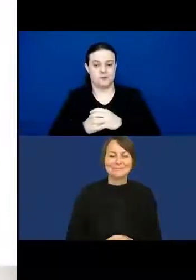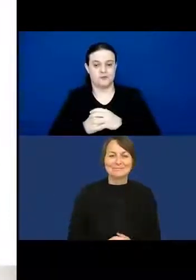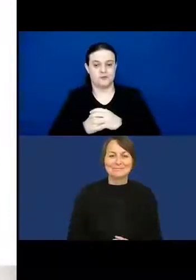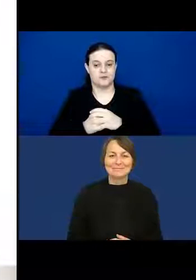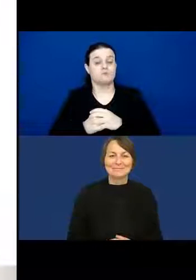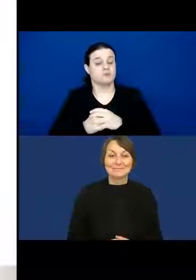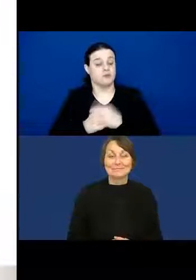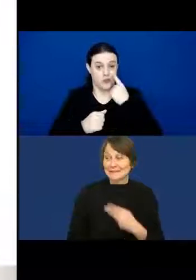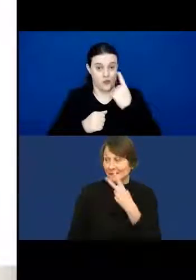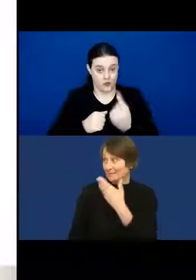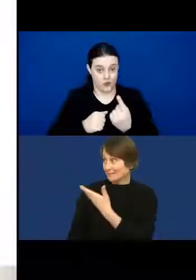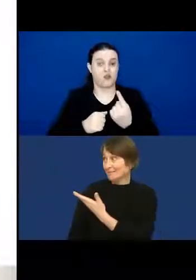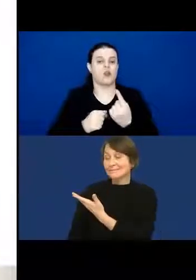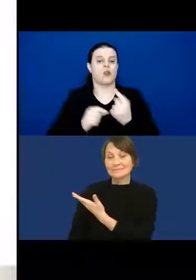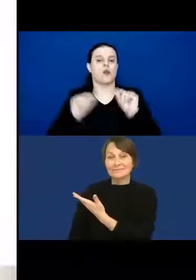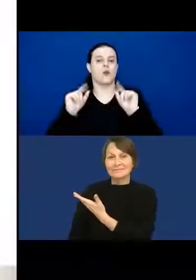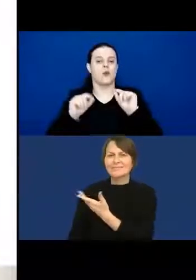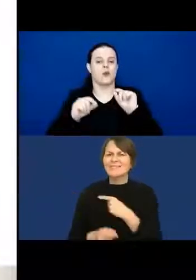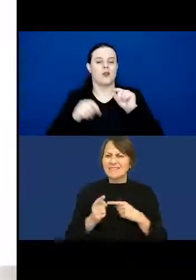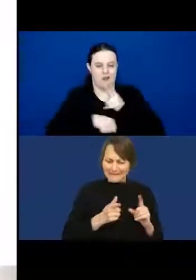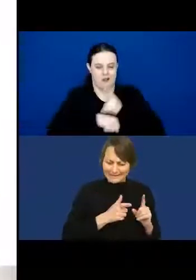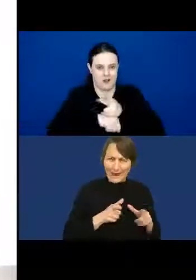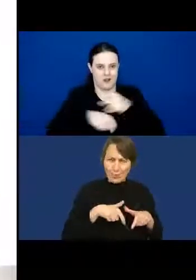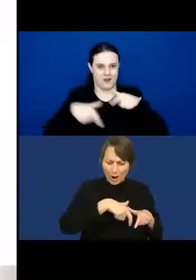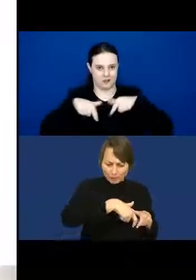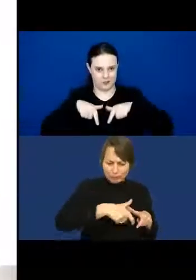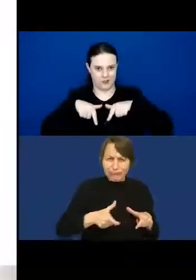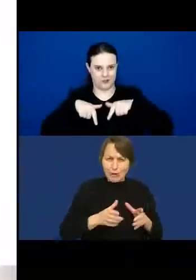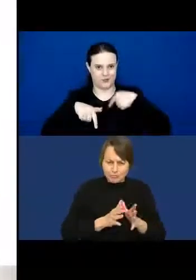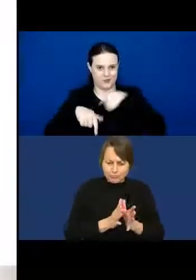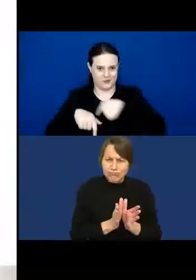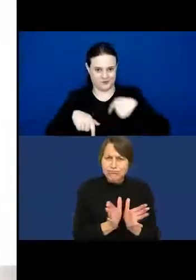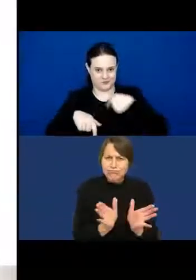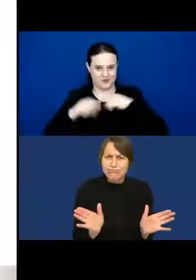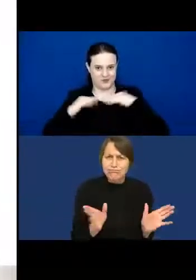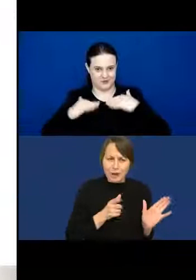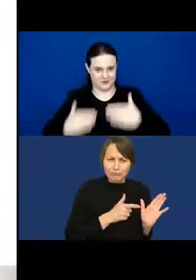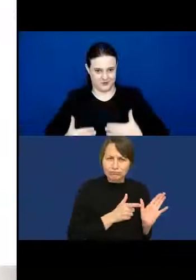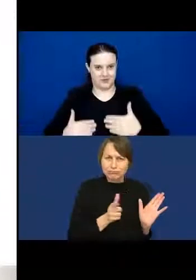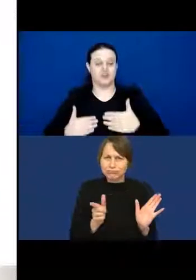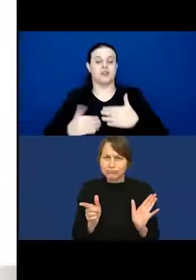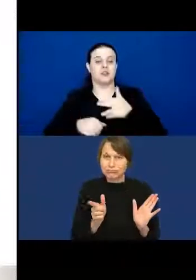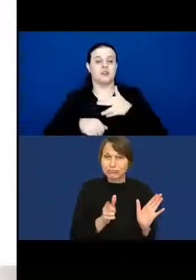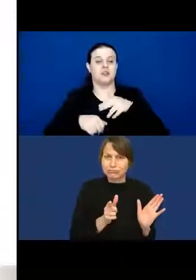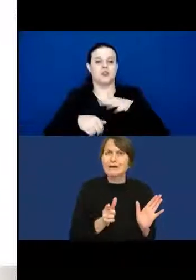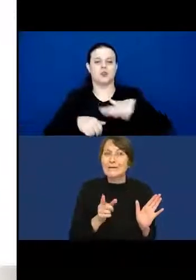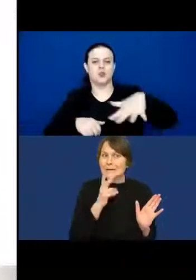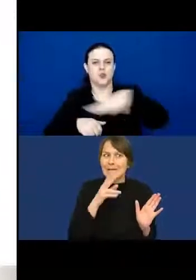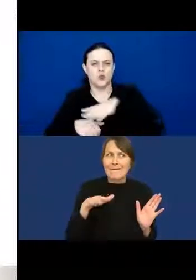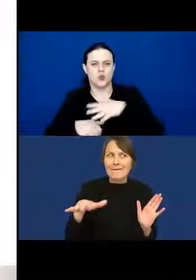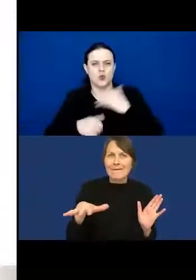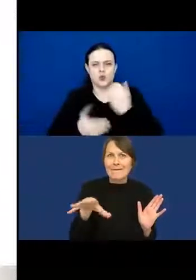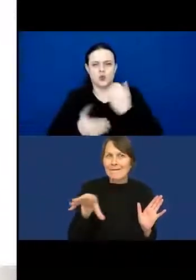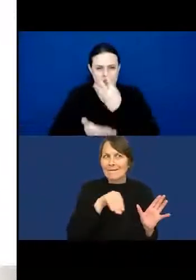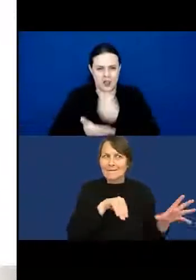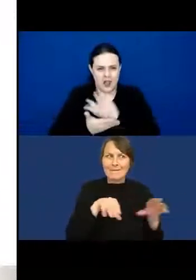You can see here the fisheye camera attached to the vest that collects environmental data that are